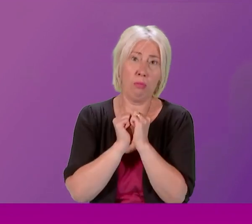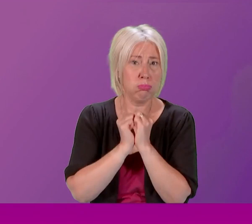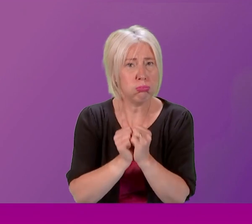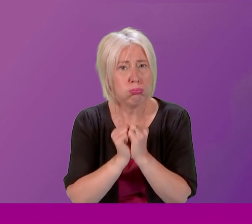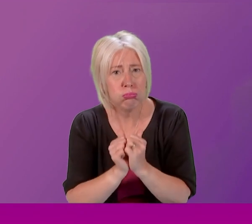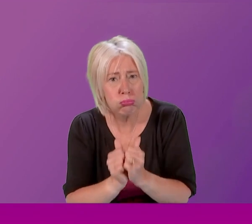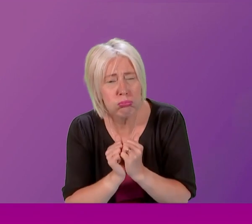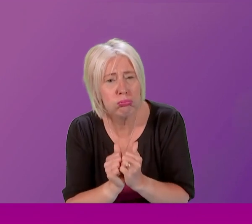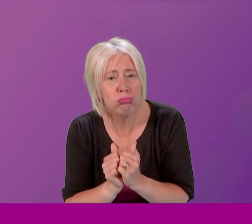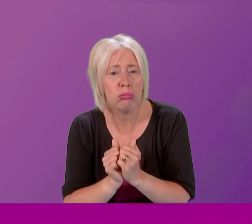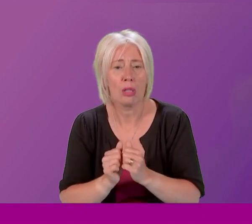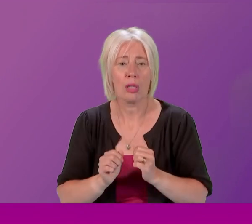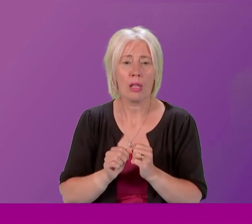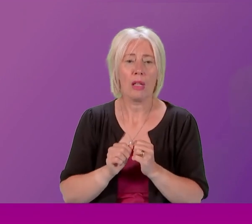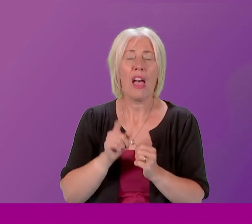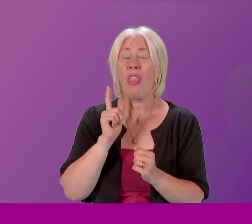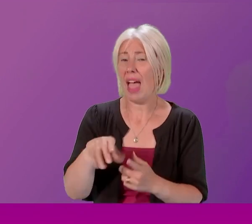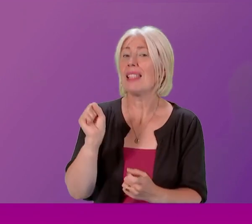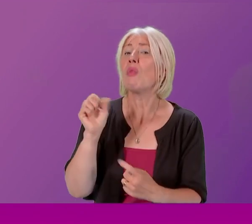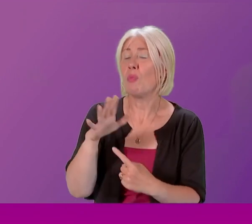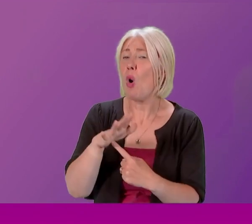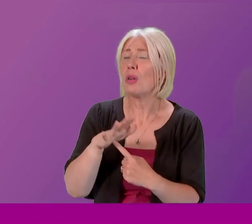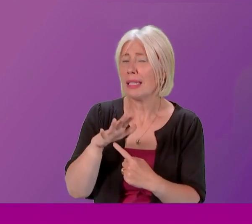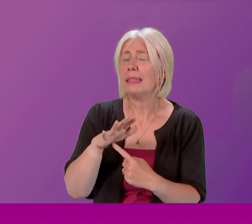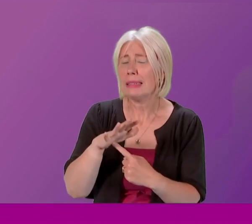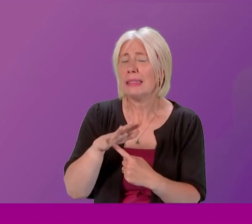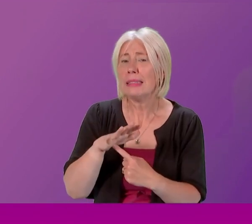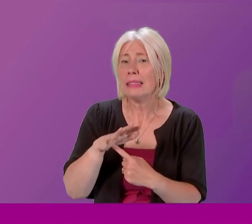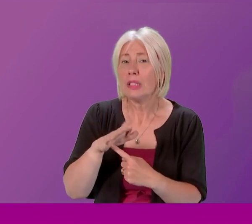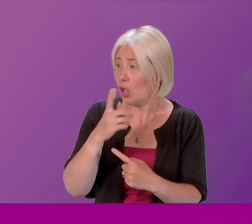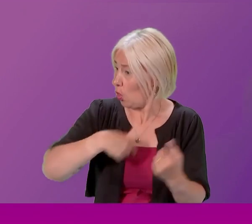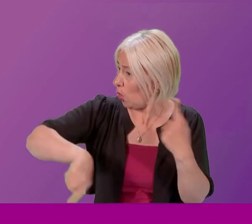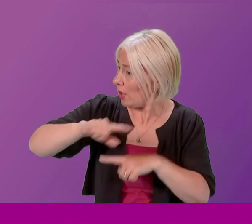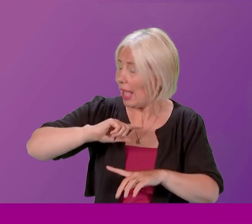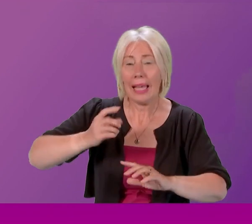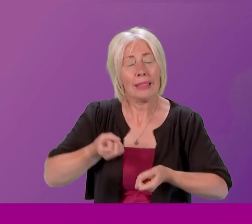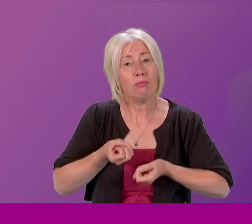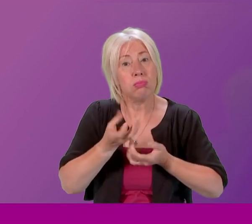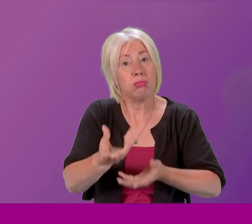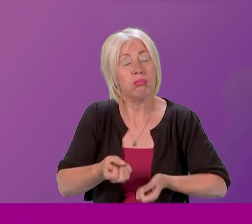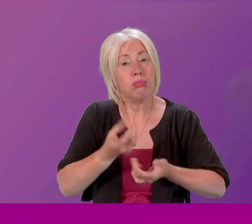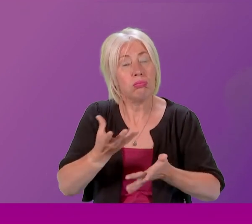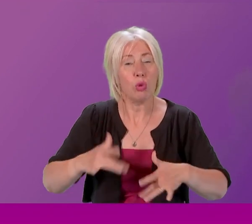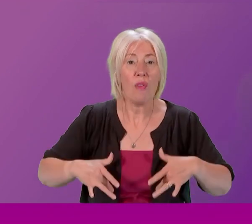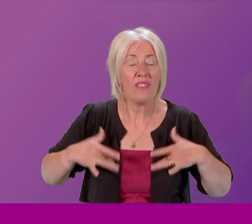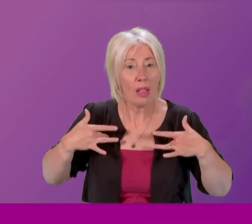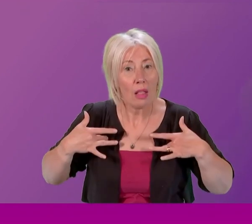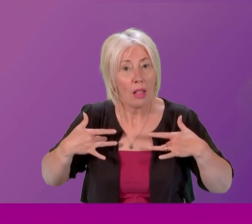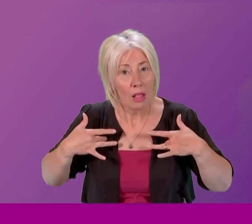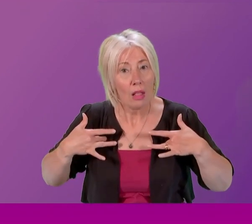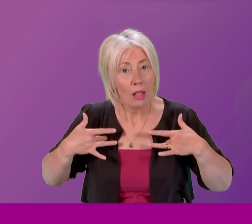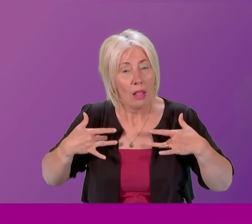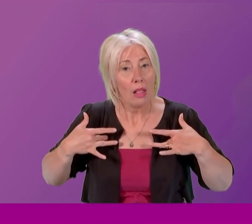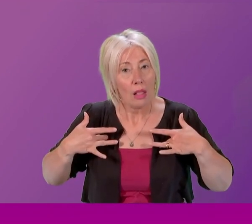valuable. And that's really important that we're able to express, you know, what your feelings are.